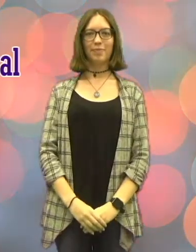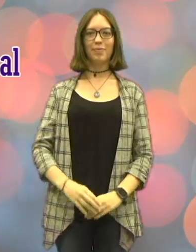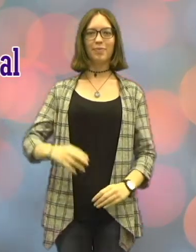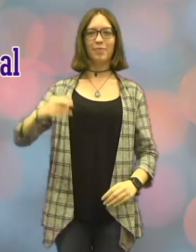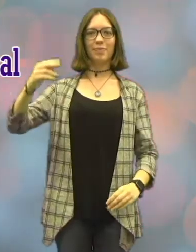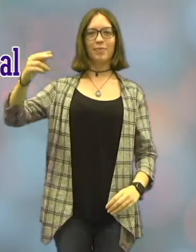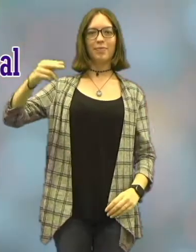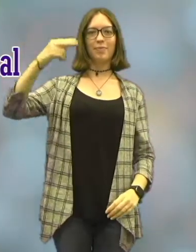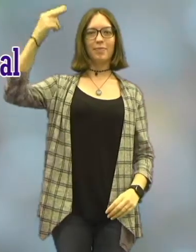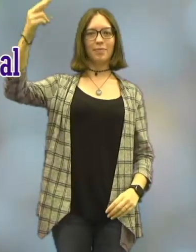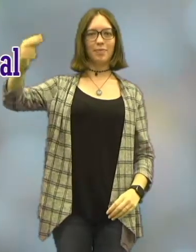Thank you.